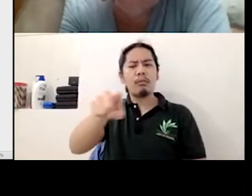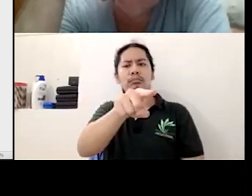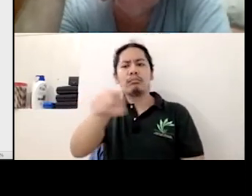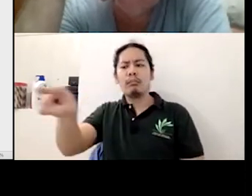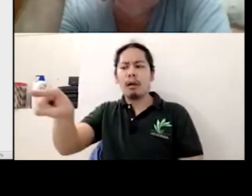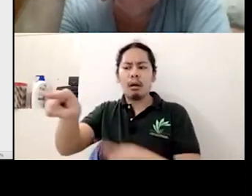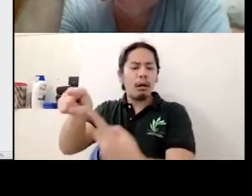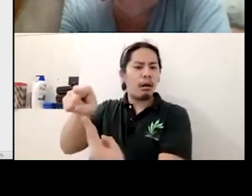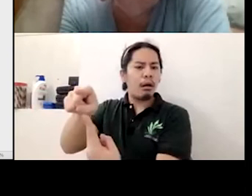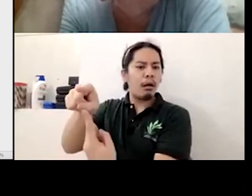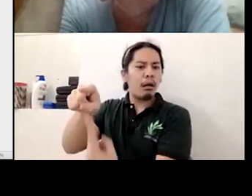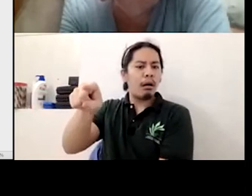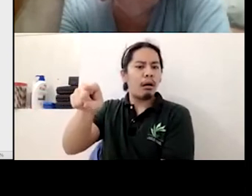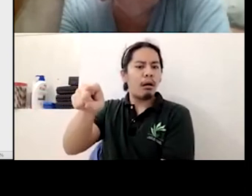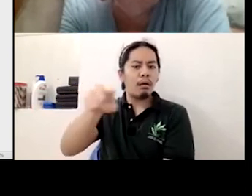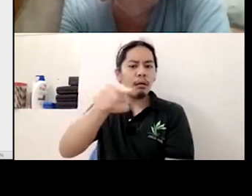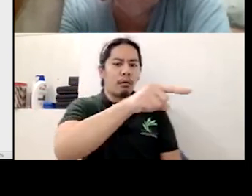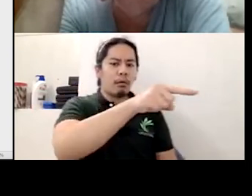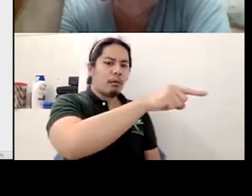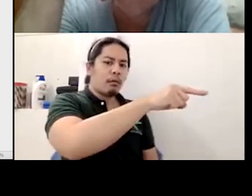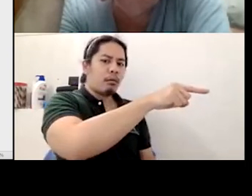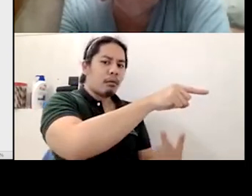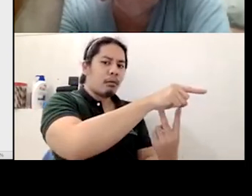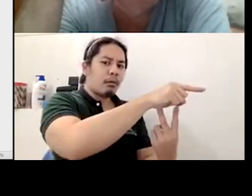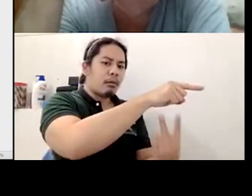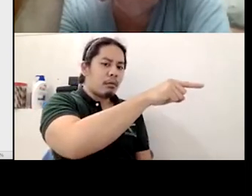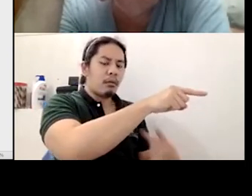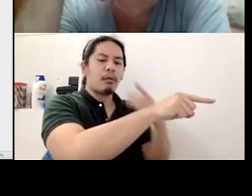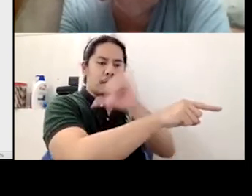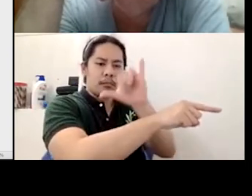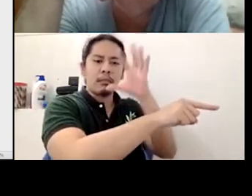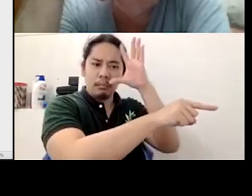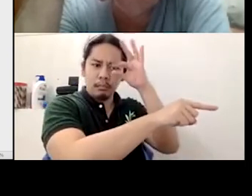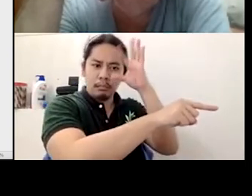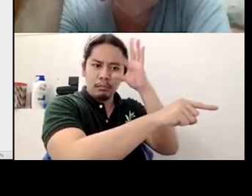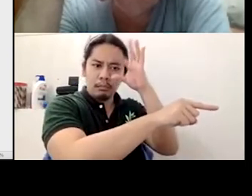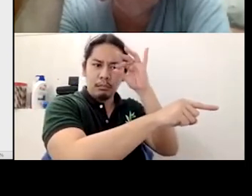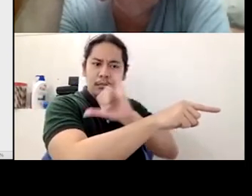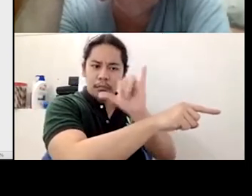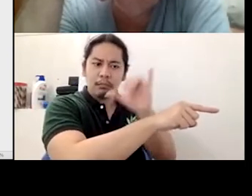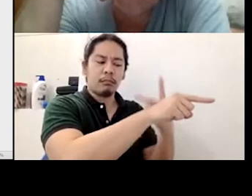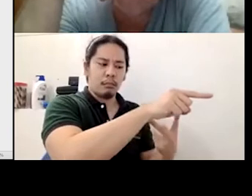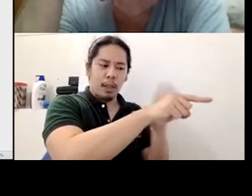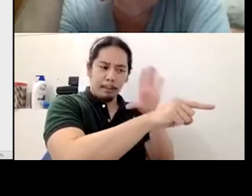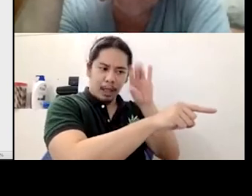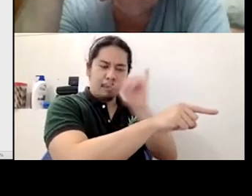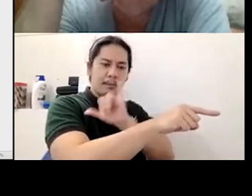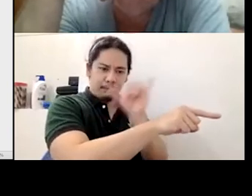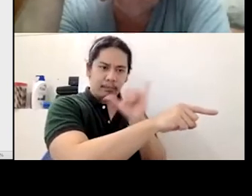But for Yami, I can see where the confusion lies because if this is the hand shape,